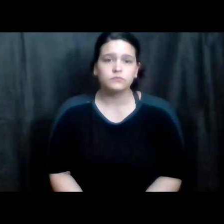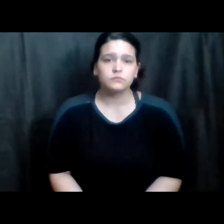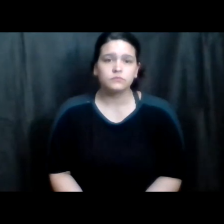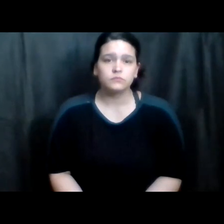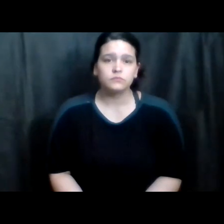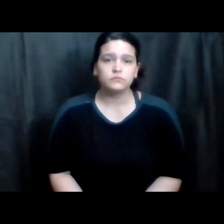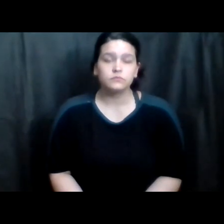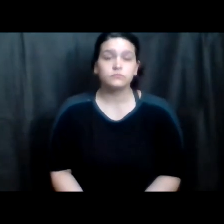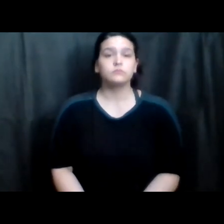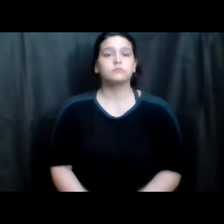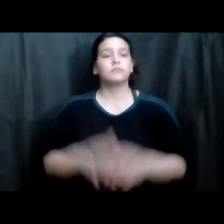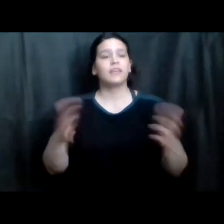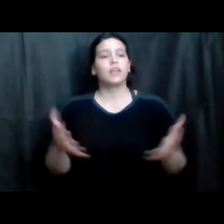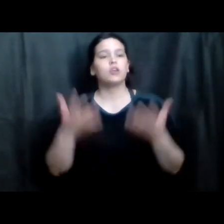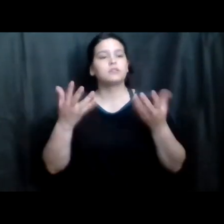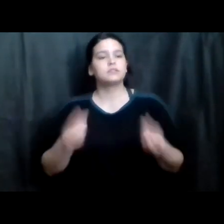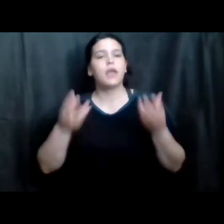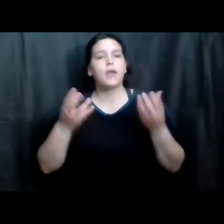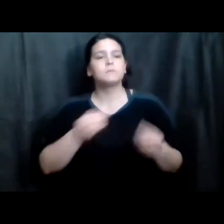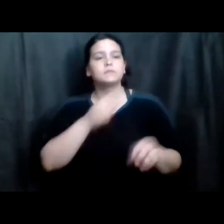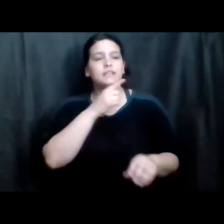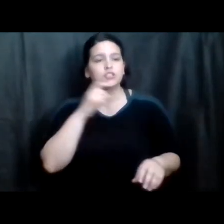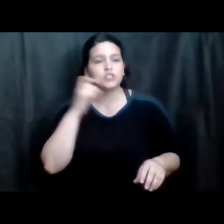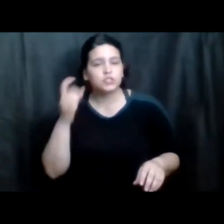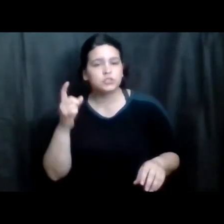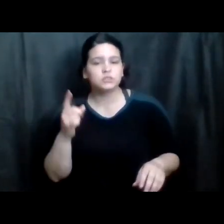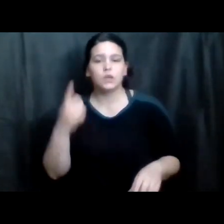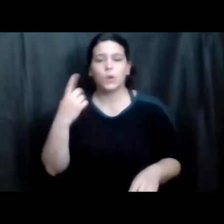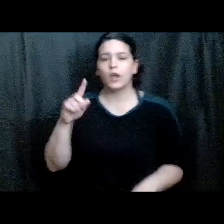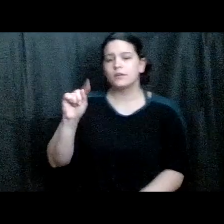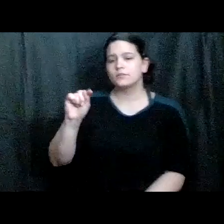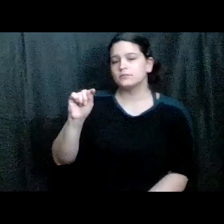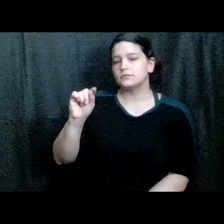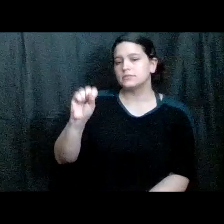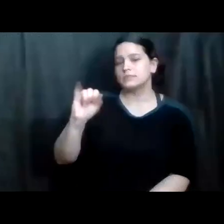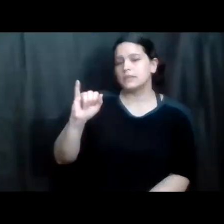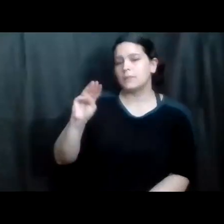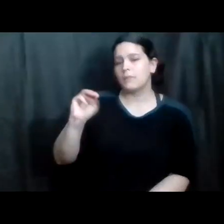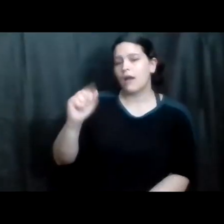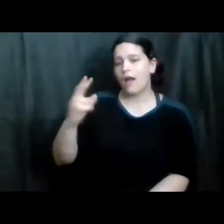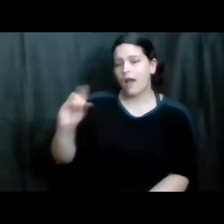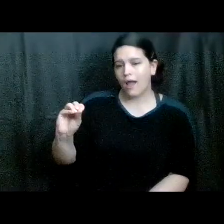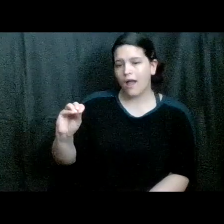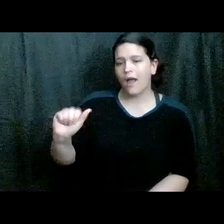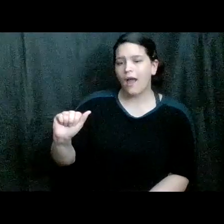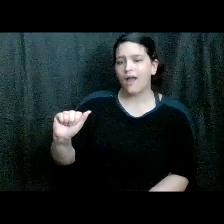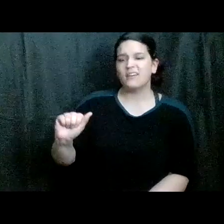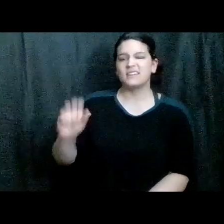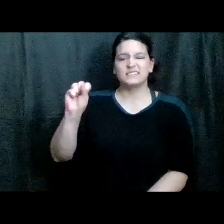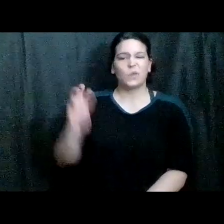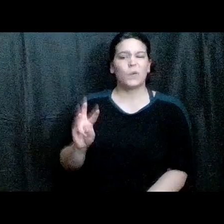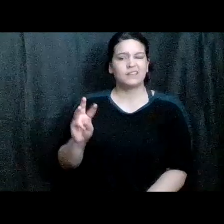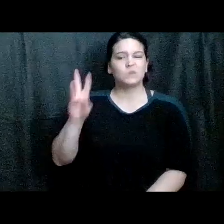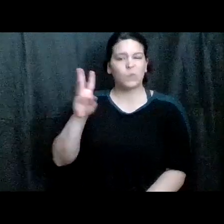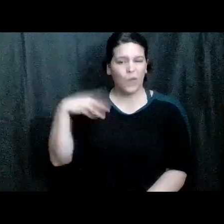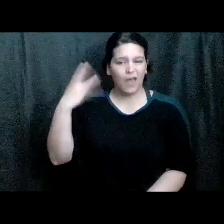Here in damp deserts, where Tsimaha gives cleansing breath from beneath dead tumbleweeds, an invasive pika, but it's here